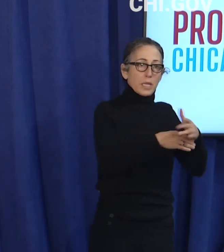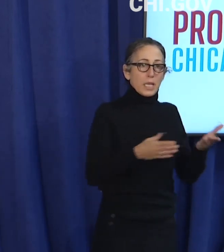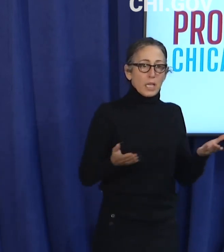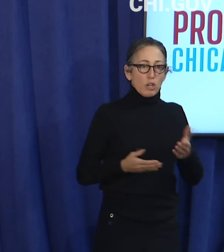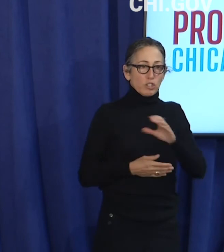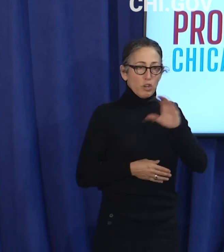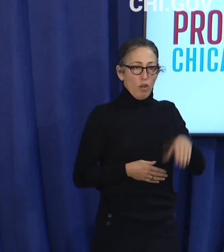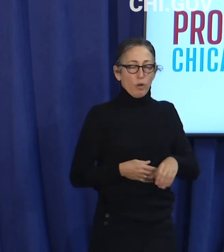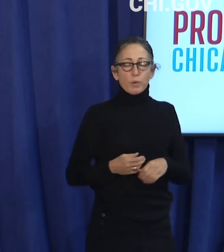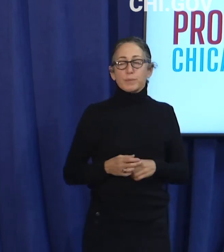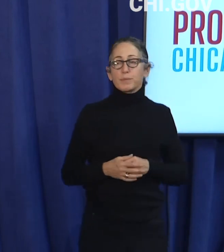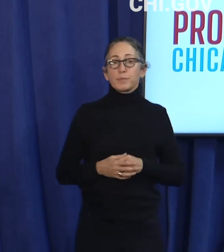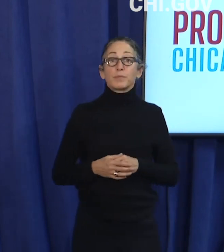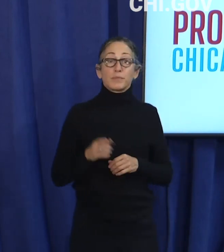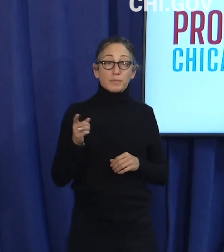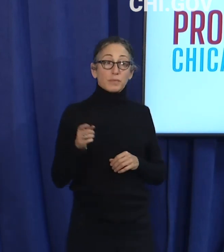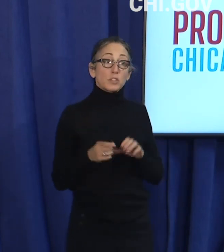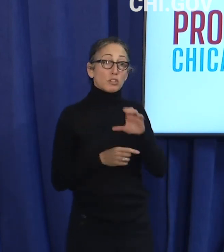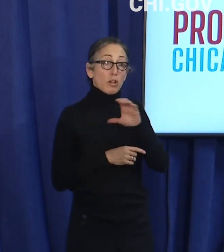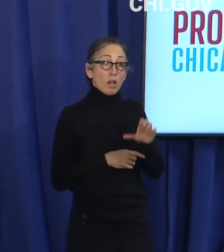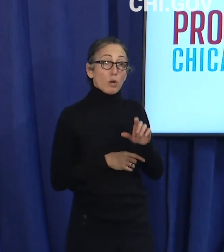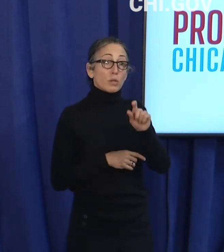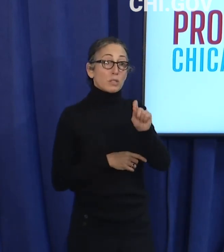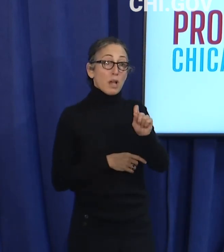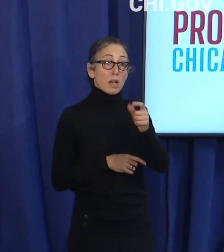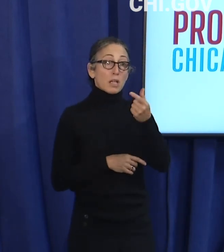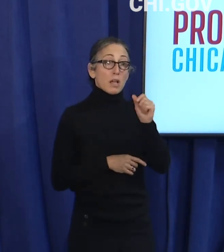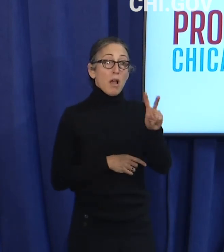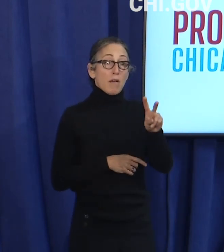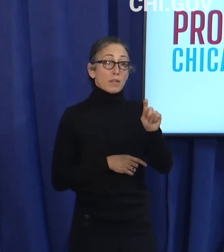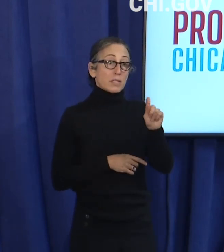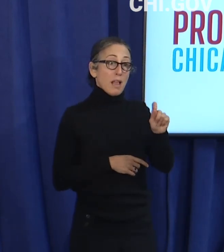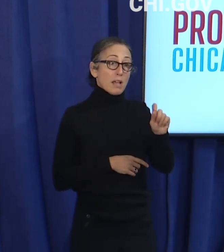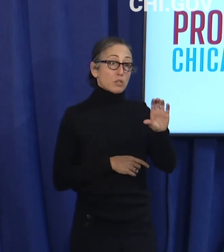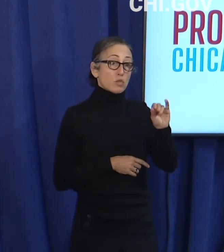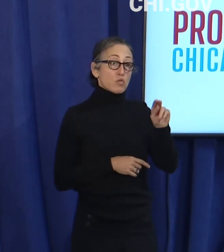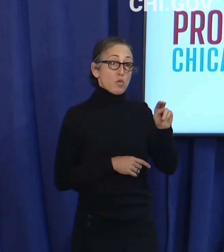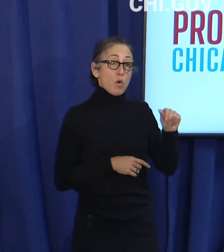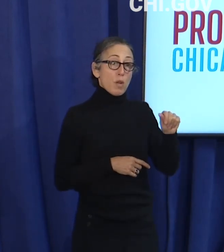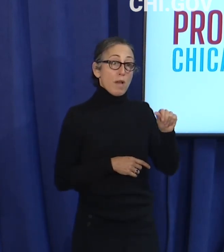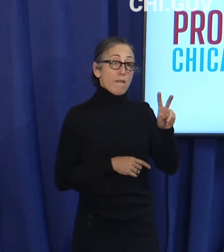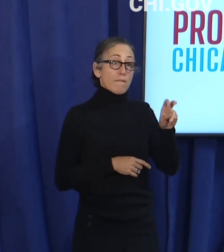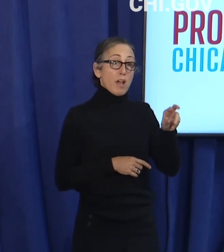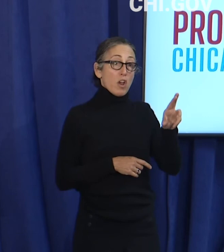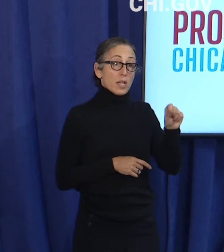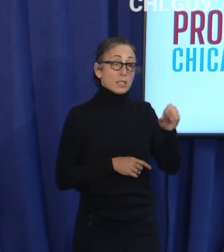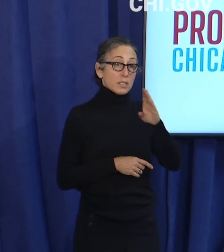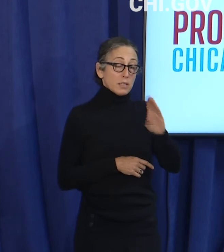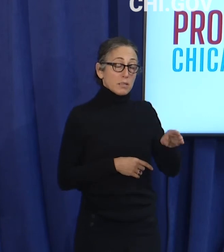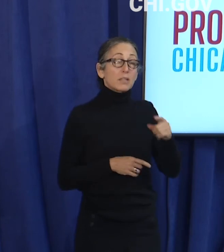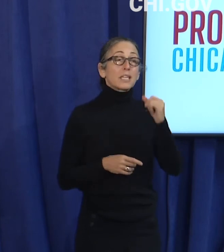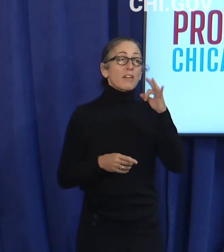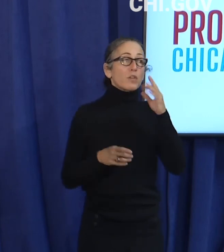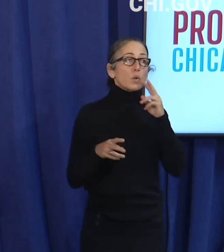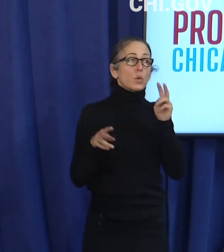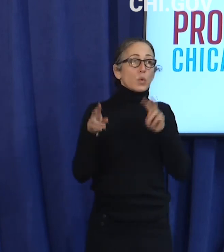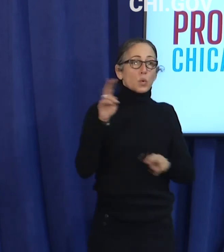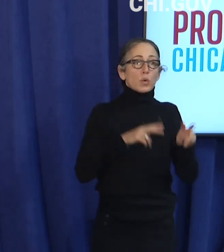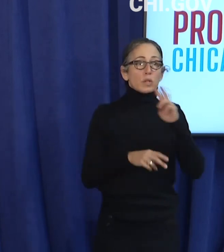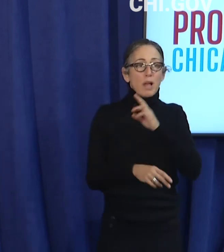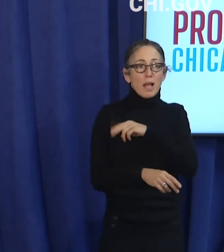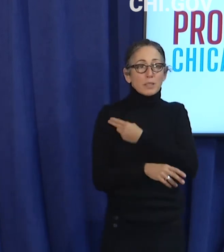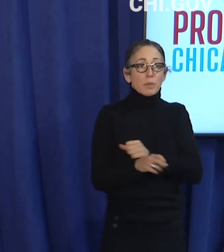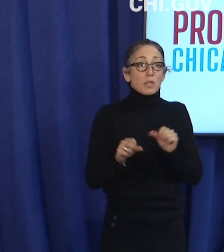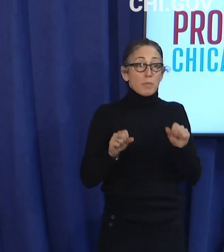is, if you go to the website, chicago.gov/coronavirus, right up at the top under latest data, if you pull down to hospital capacity, you'll see